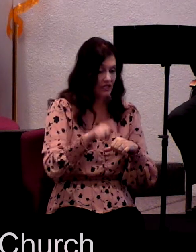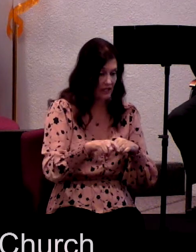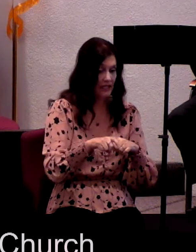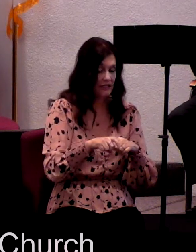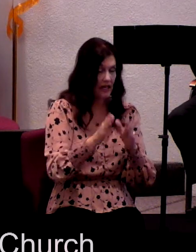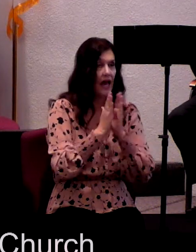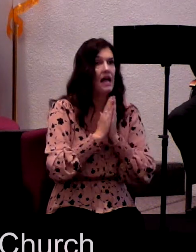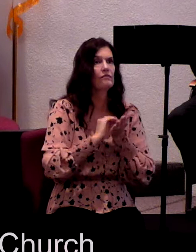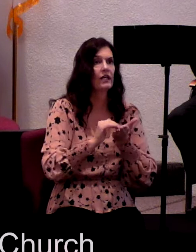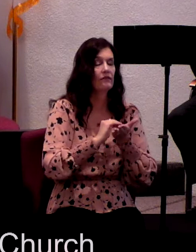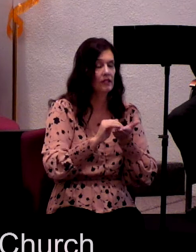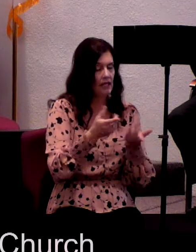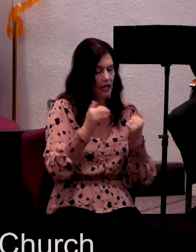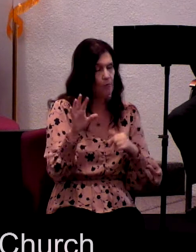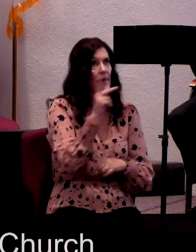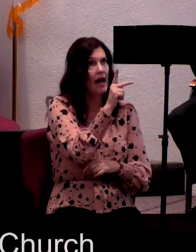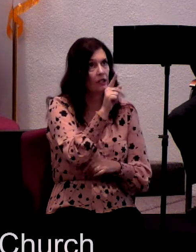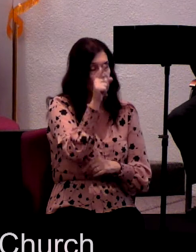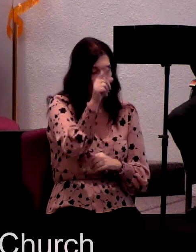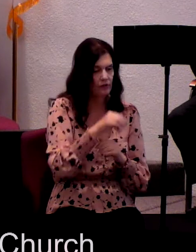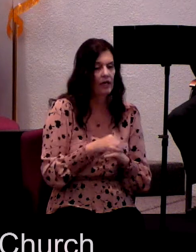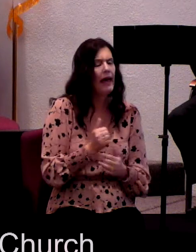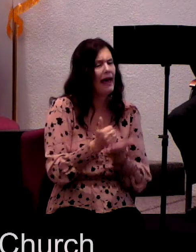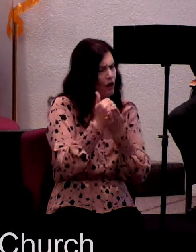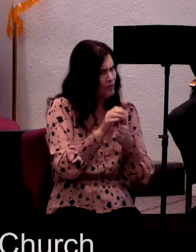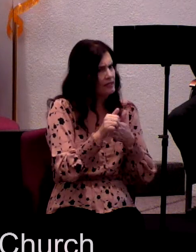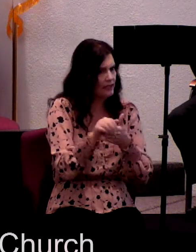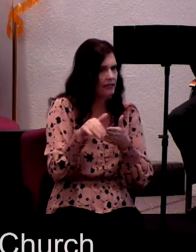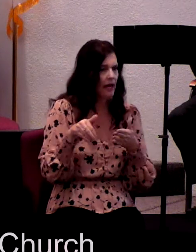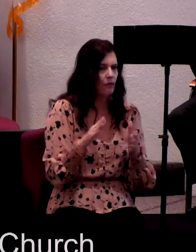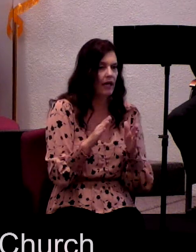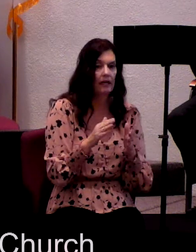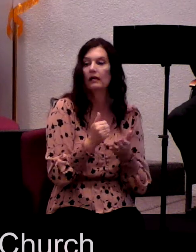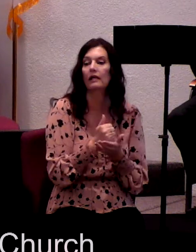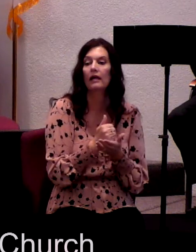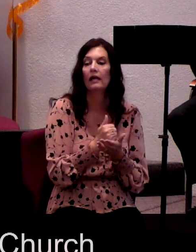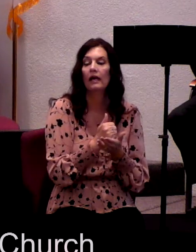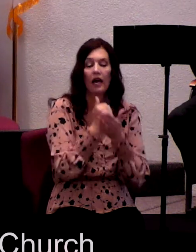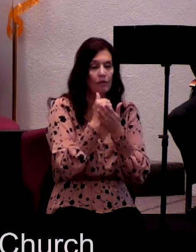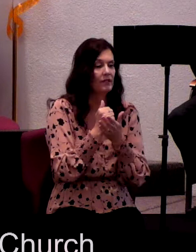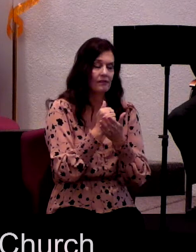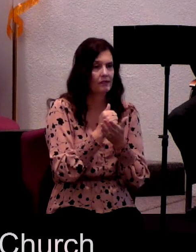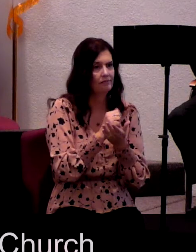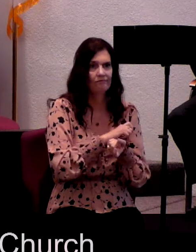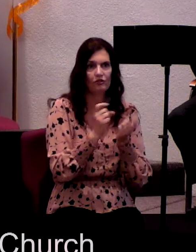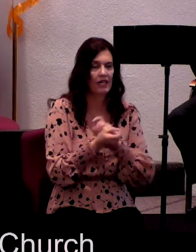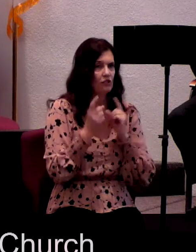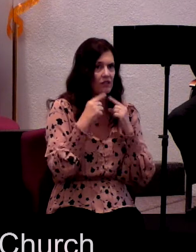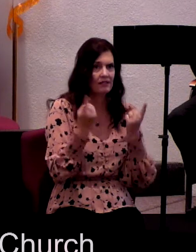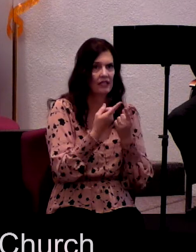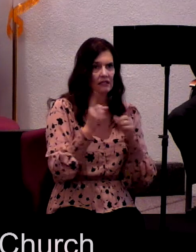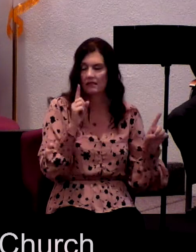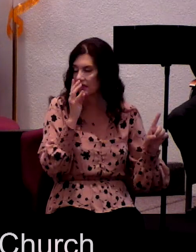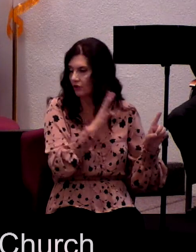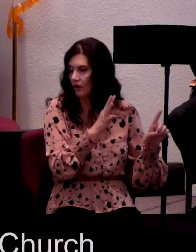and turn back to you. Help us lead the way. Help us to repent of our sins and turn back to you, and